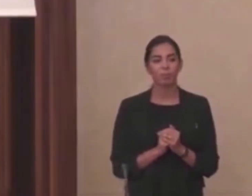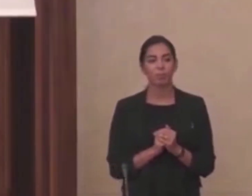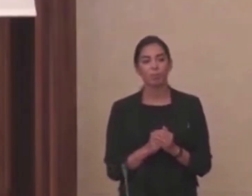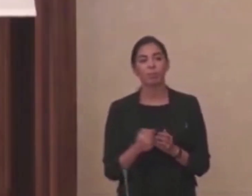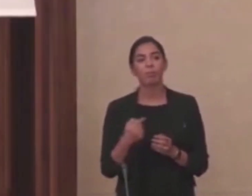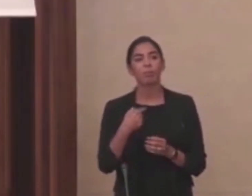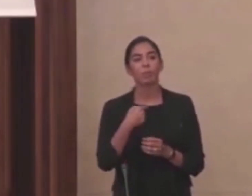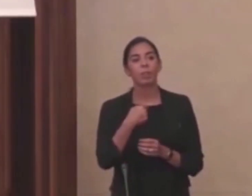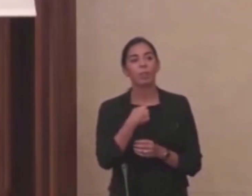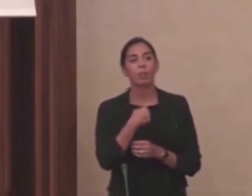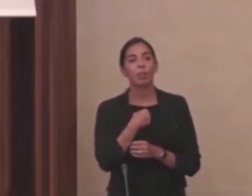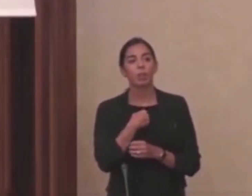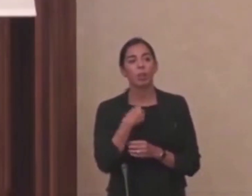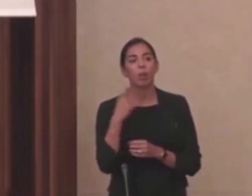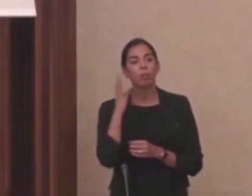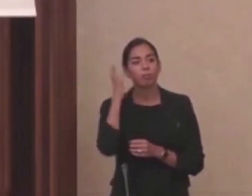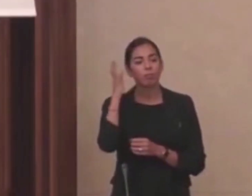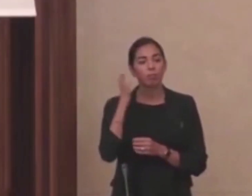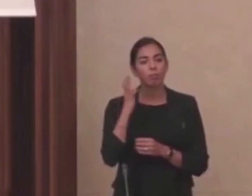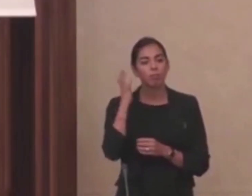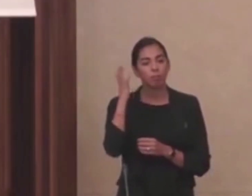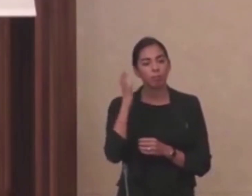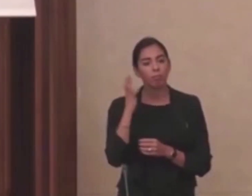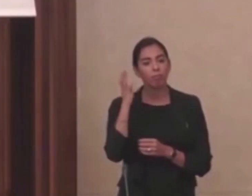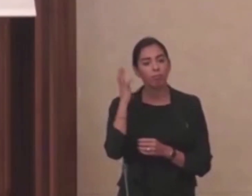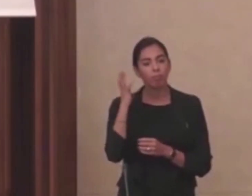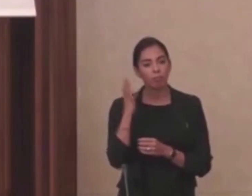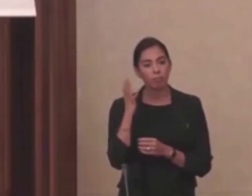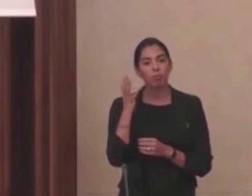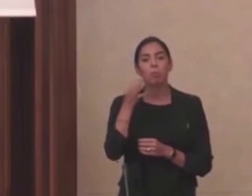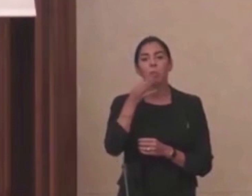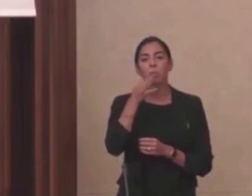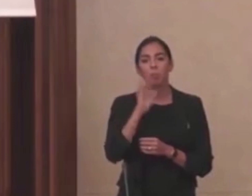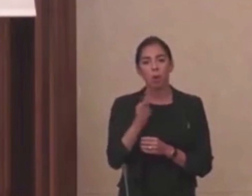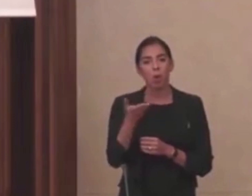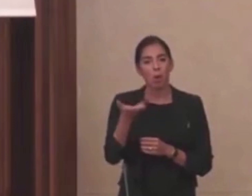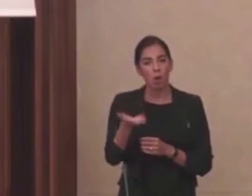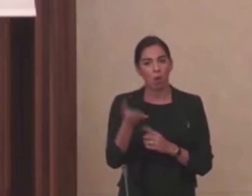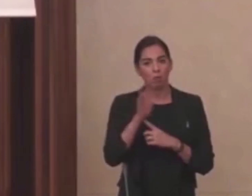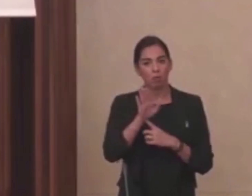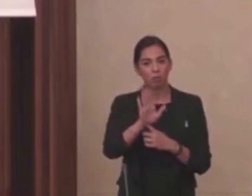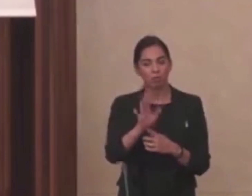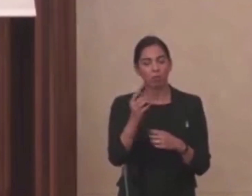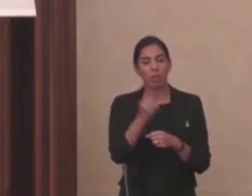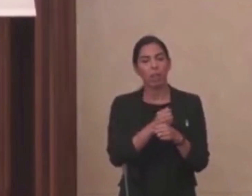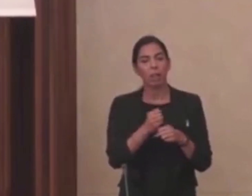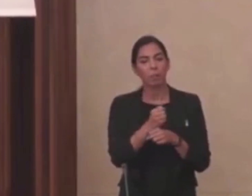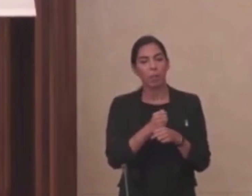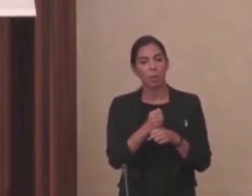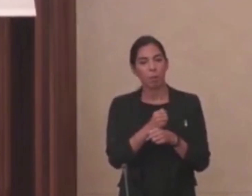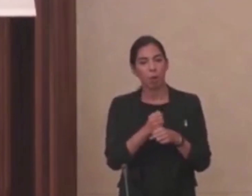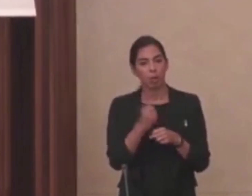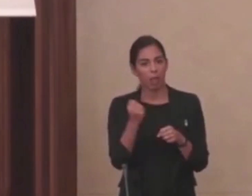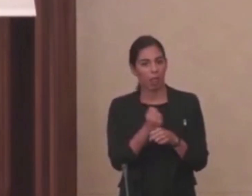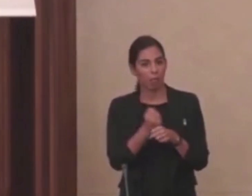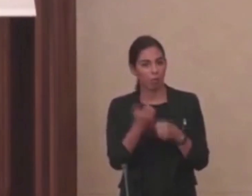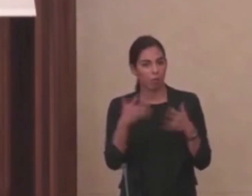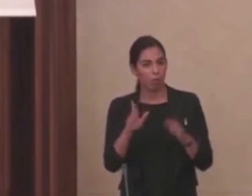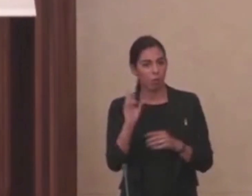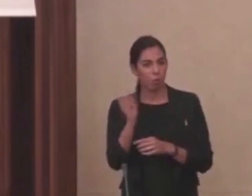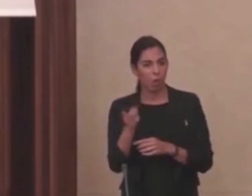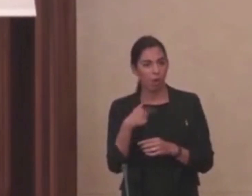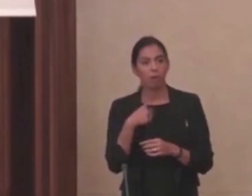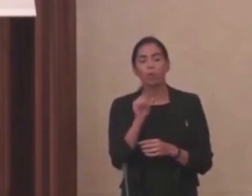Sono fiero di poter essere qui a presentare il I lavoro che la Regione am Piemonte ha honored to be fatto. here to Permettetemi una introduce the work piccola, that my una region breve has